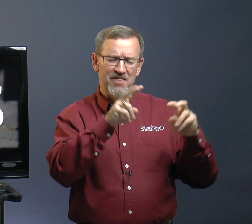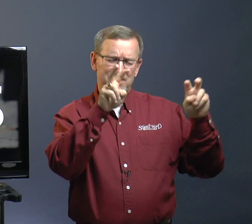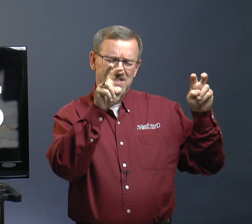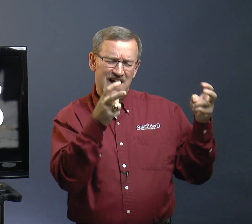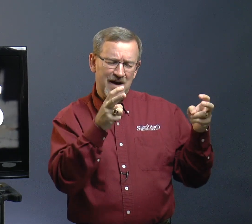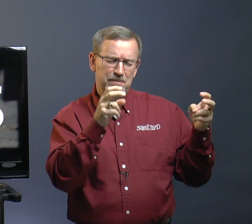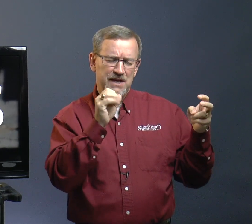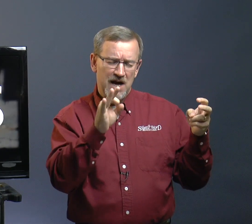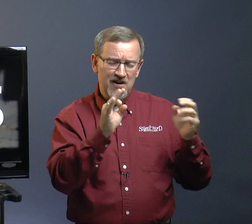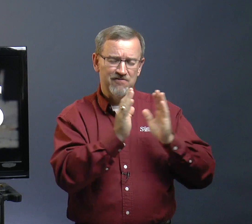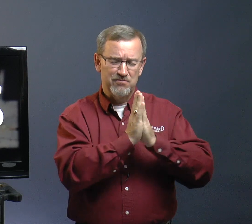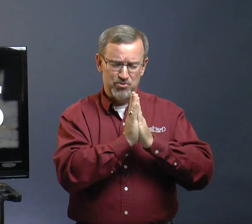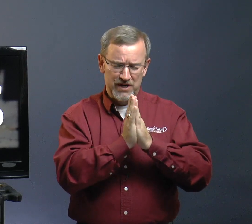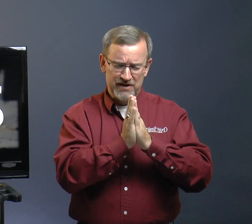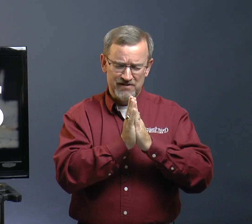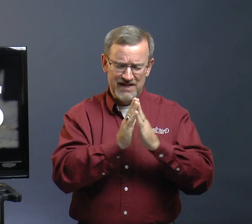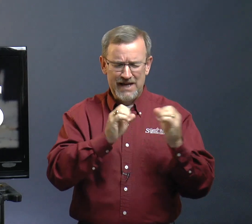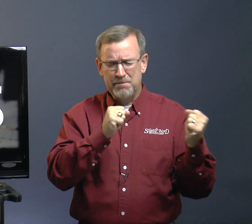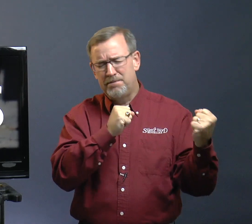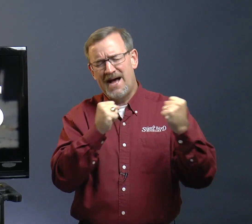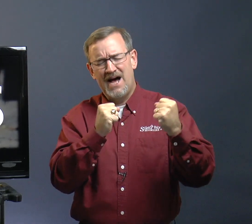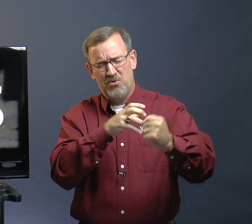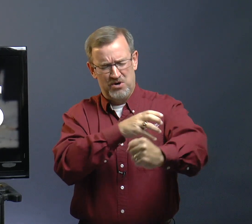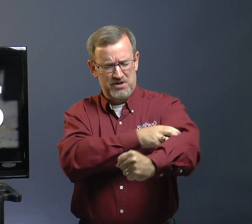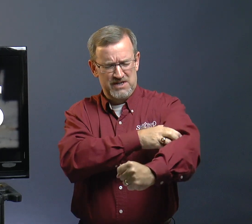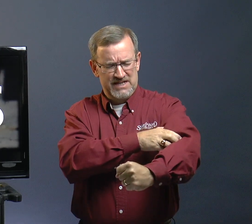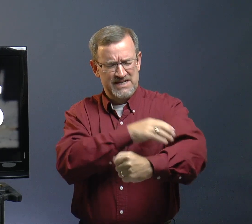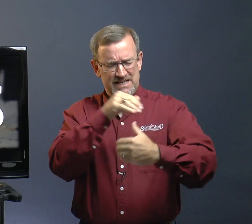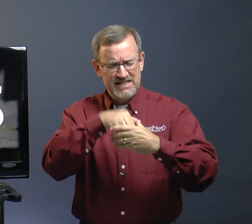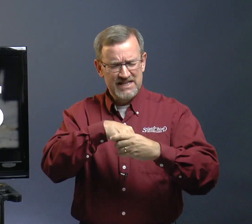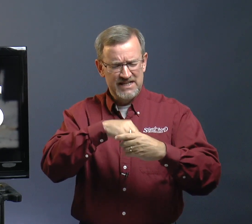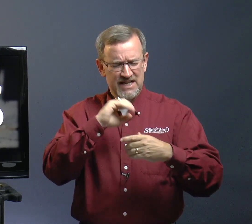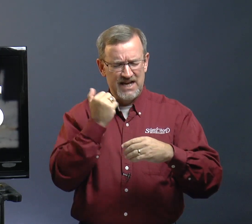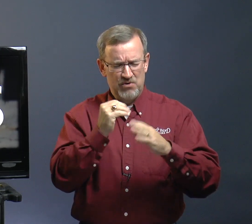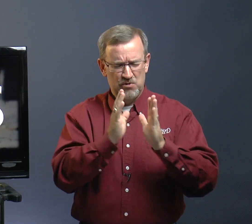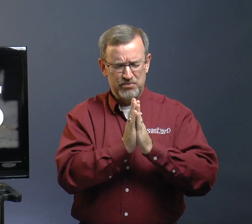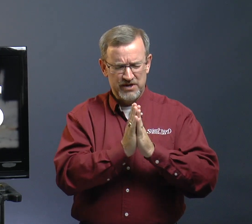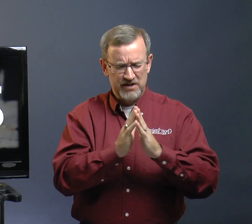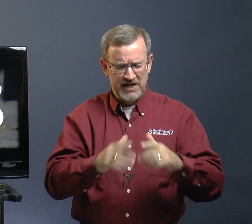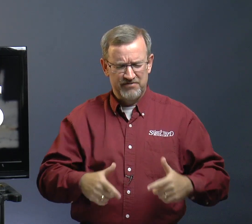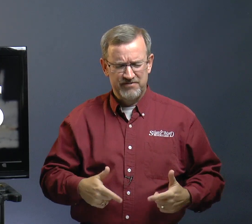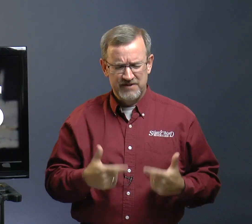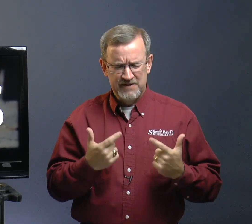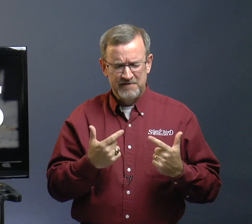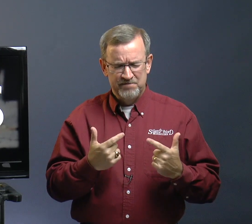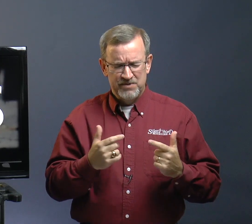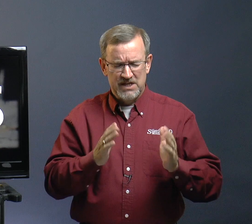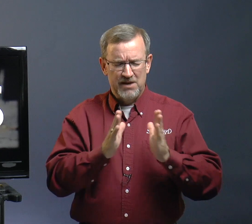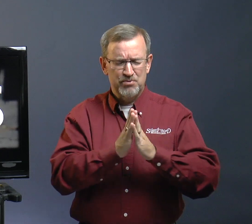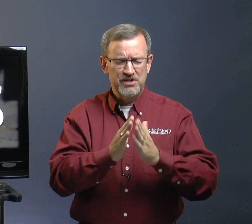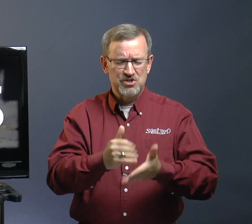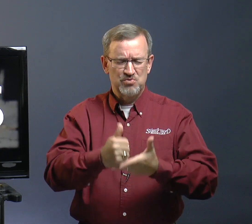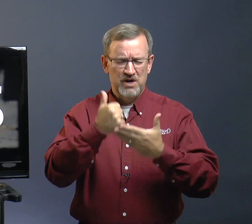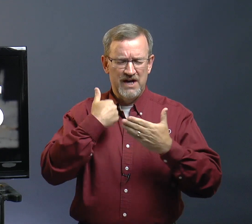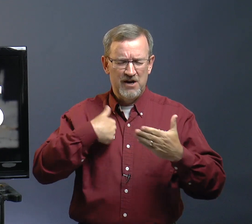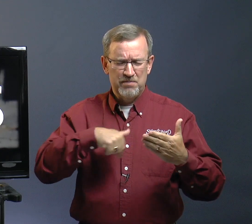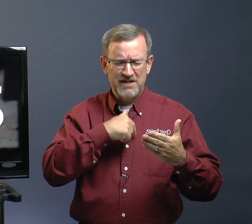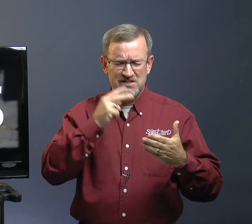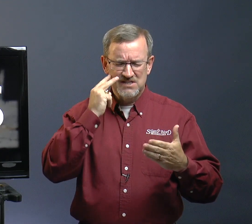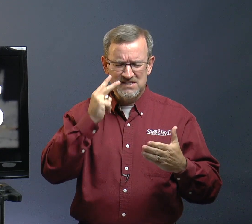the topic of prayer and power in our prayer life. And I pray that you will help us to